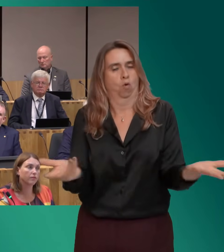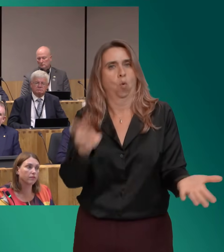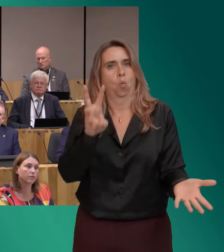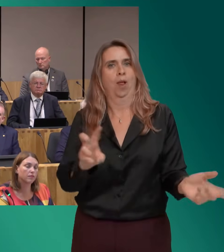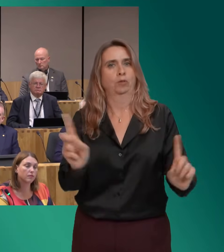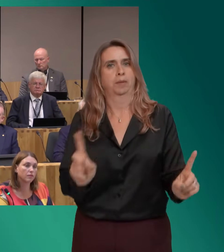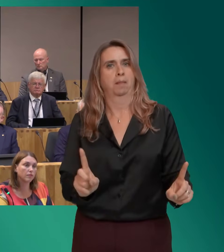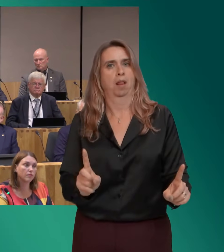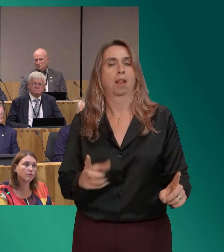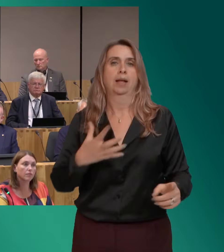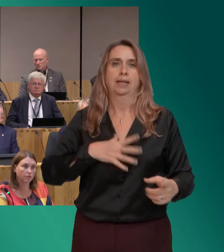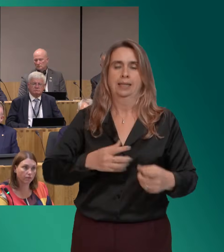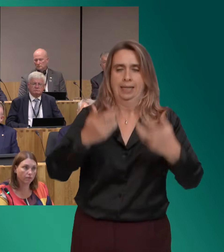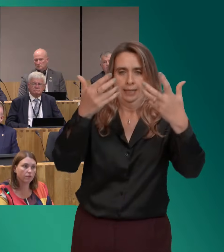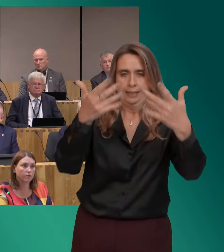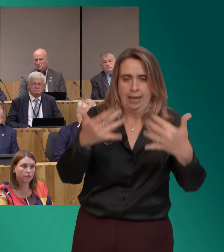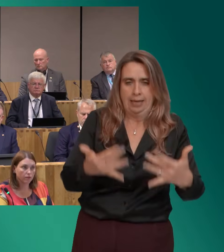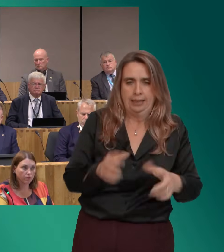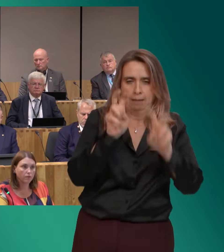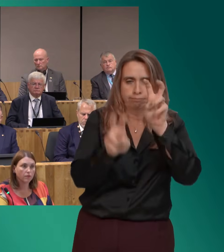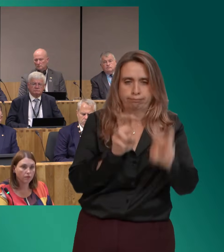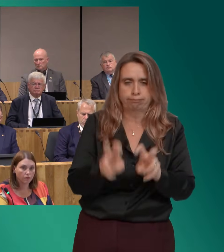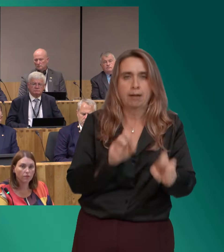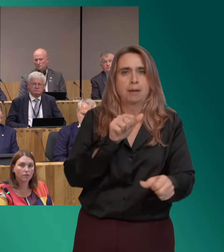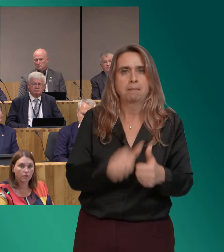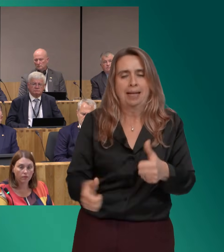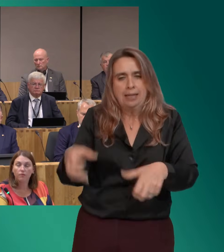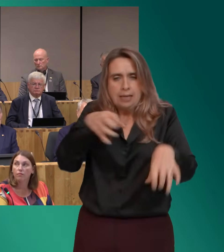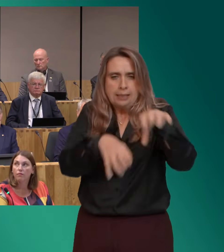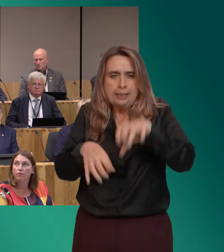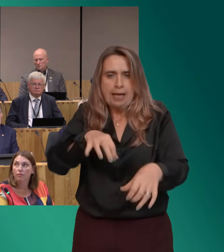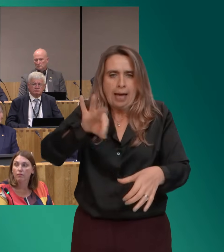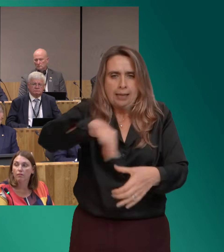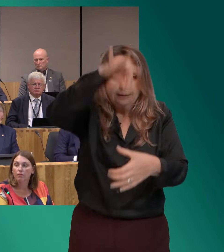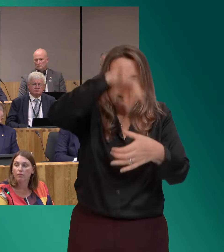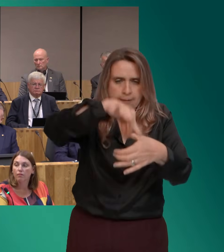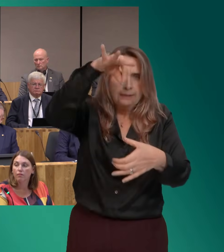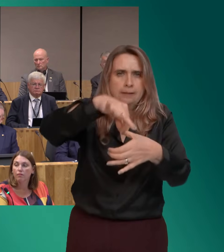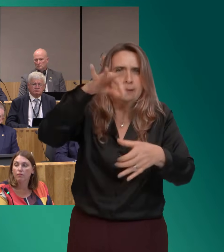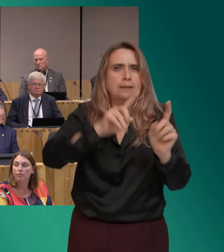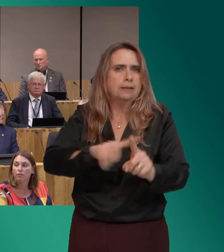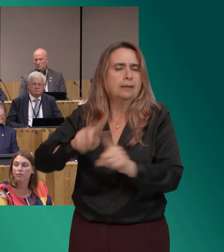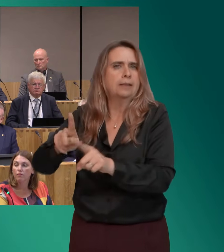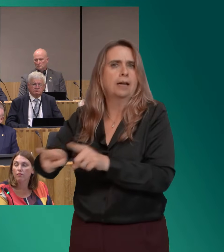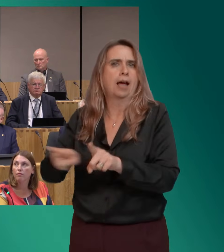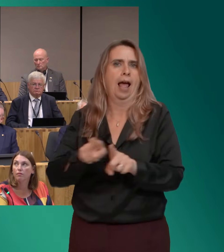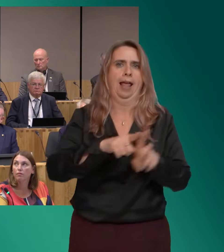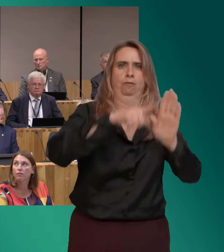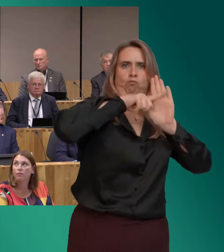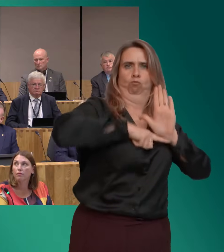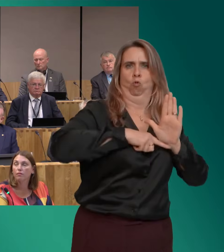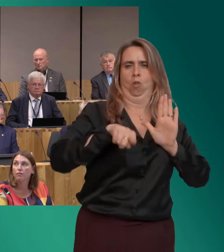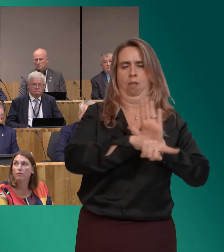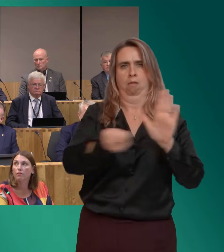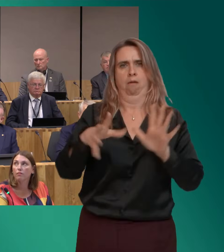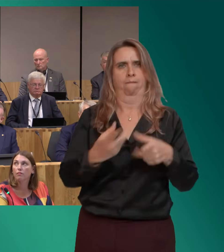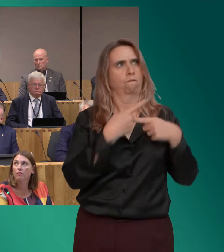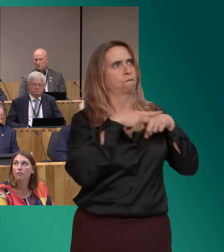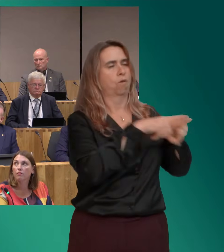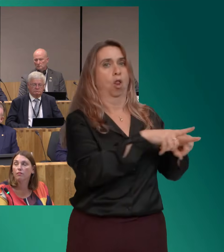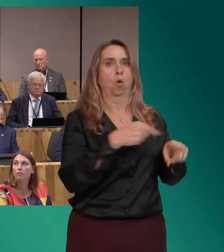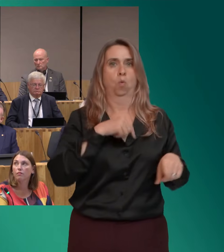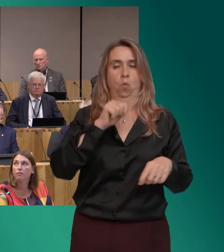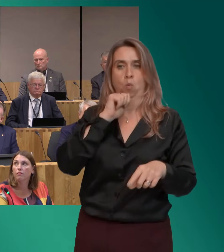This includes better data, cleaner rivers and science-led, outcome-based and risk-appropriate regulation. We will act by targeting